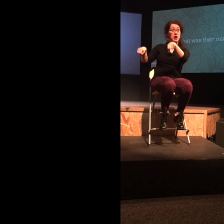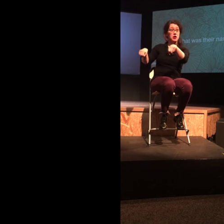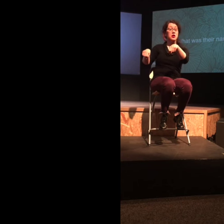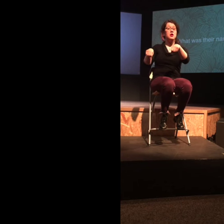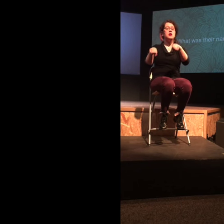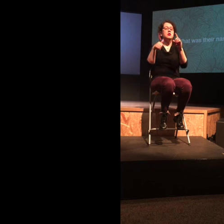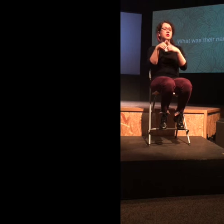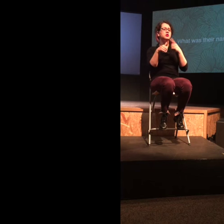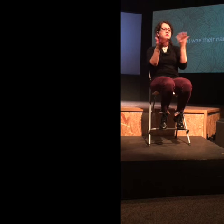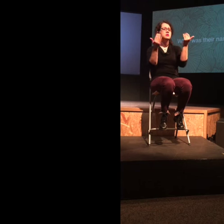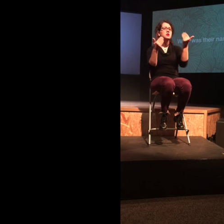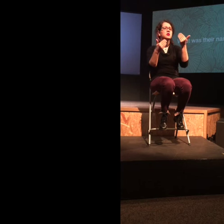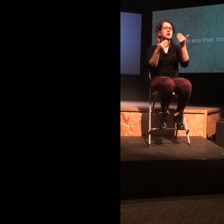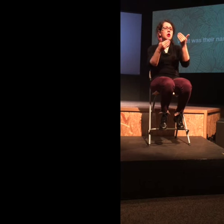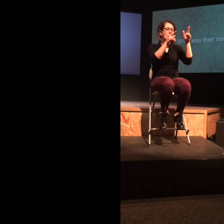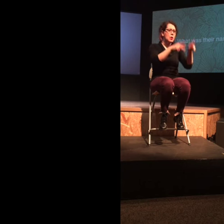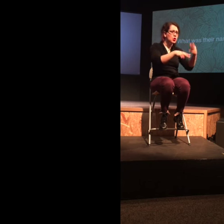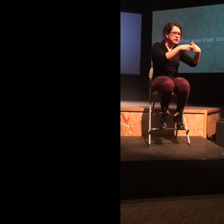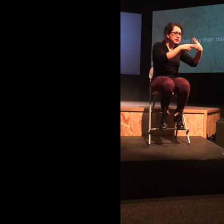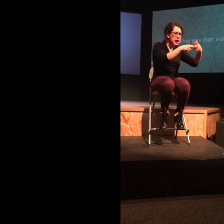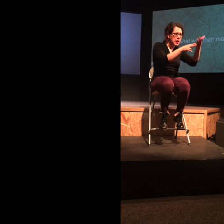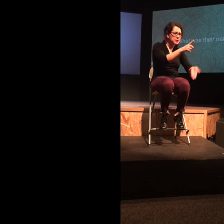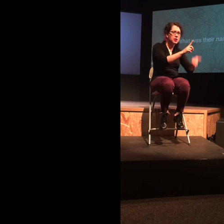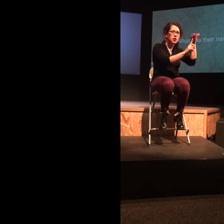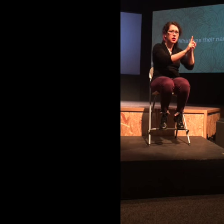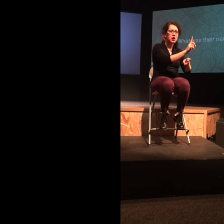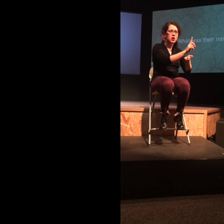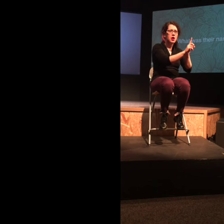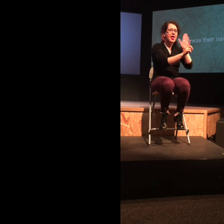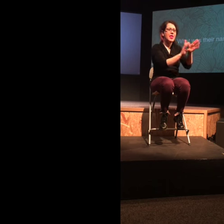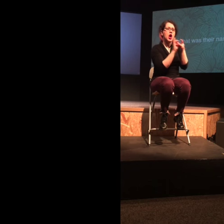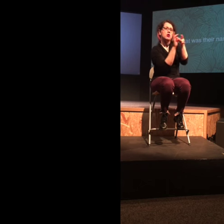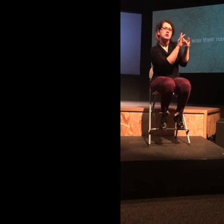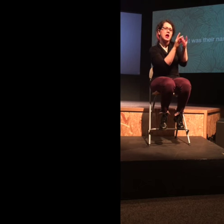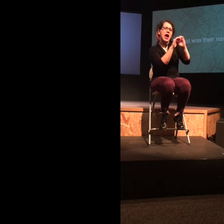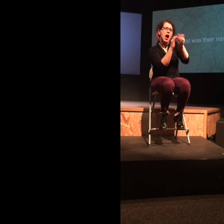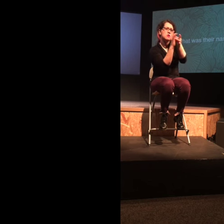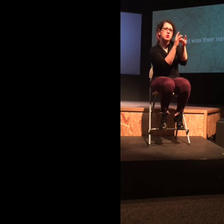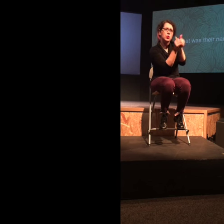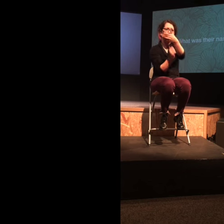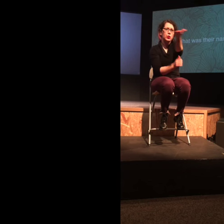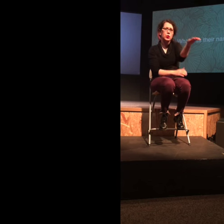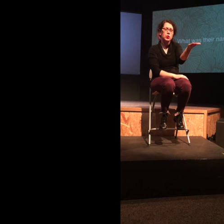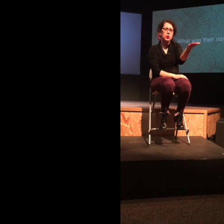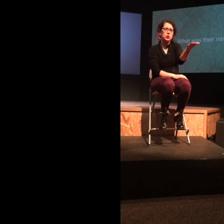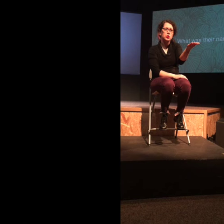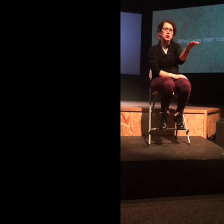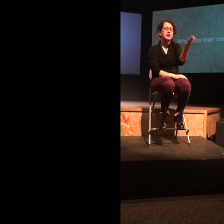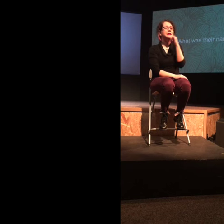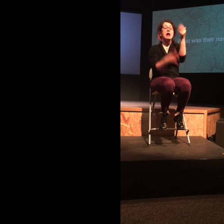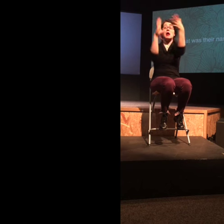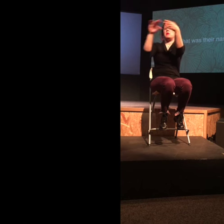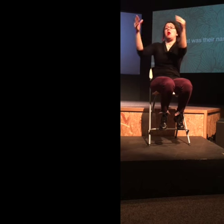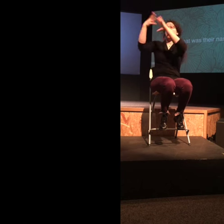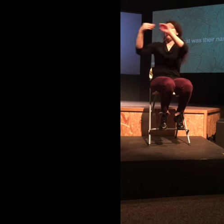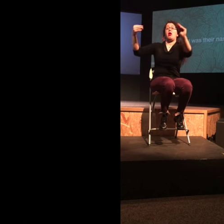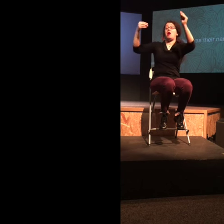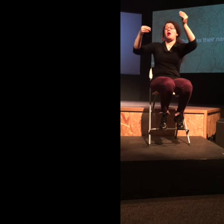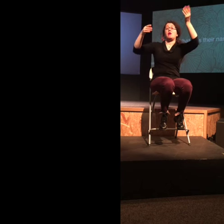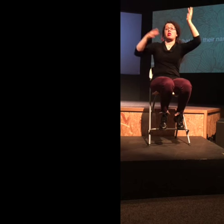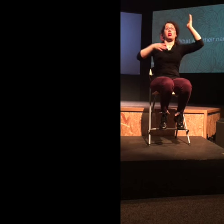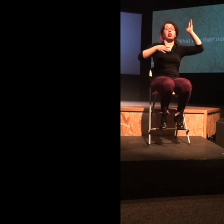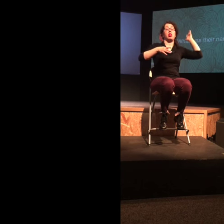want to know, what was the person's name? And then what was their relationship to you? Please do not give the whole backstory on your relationship with